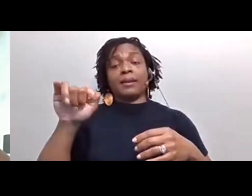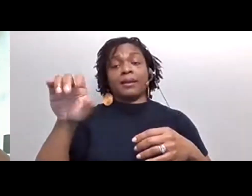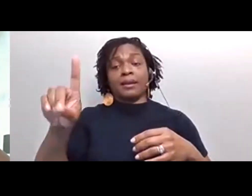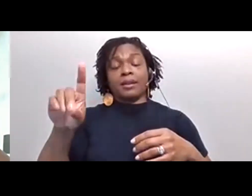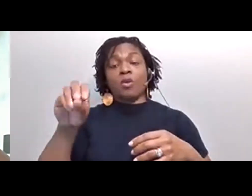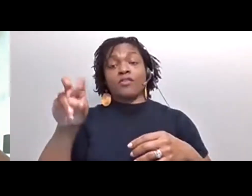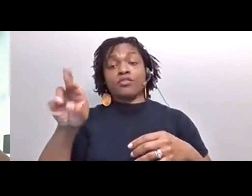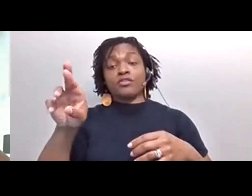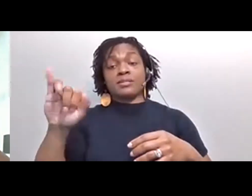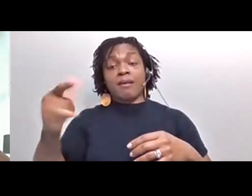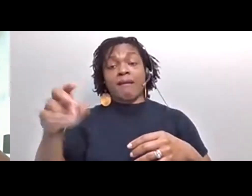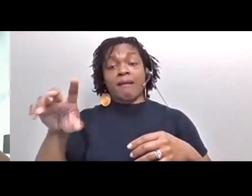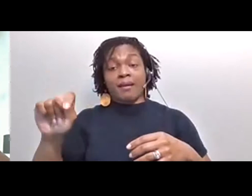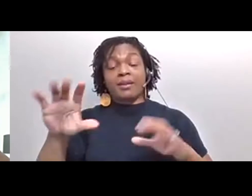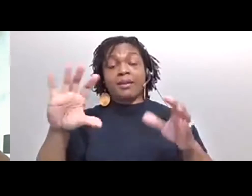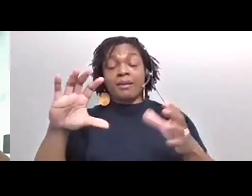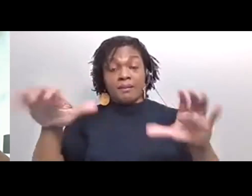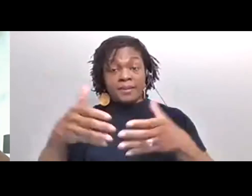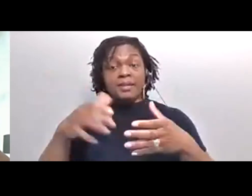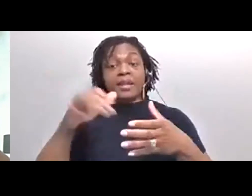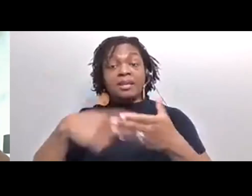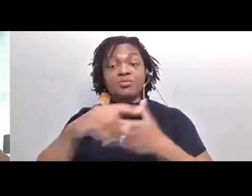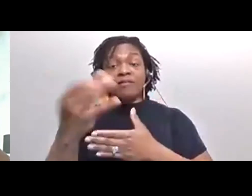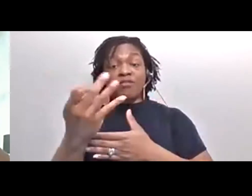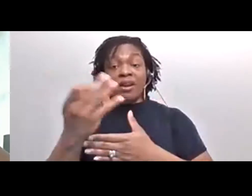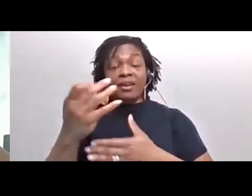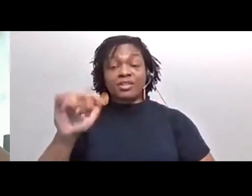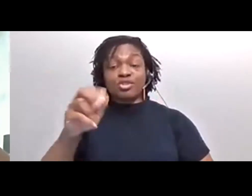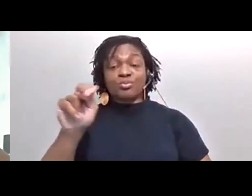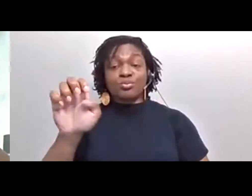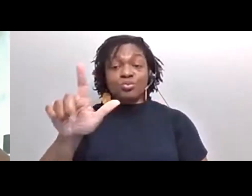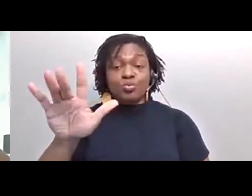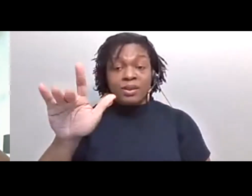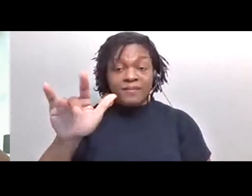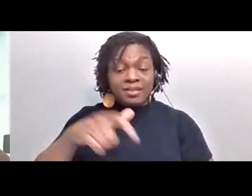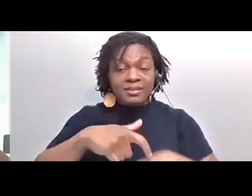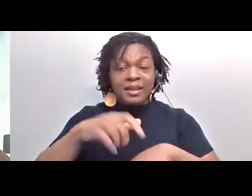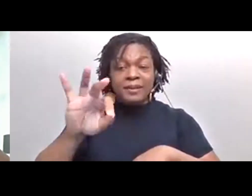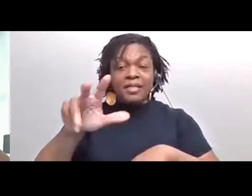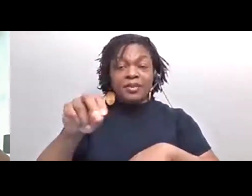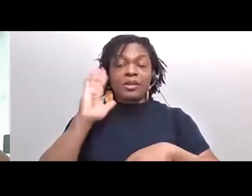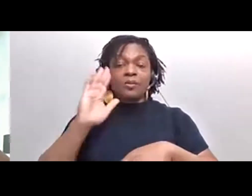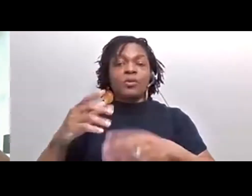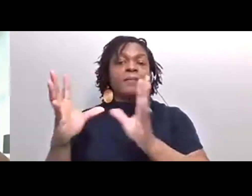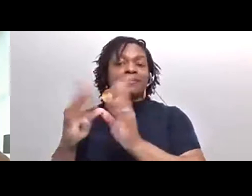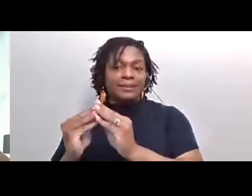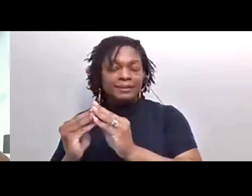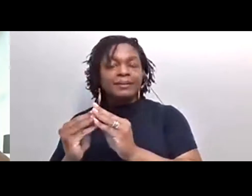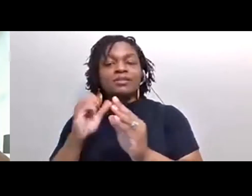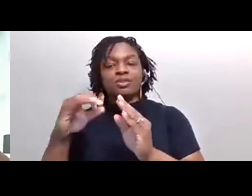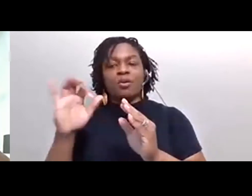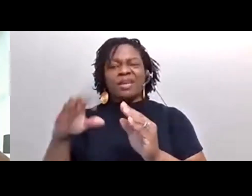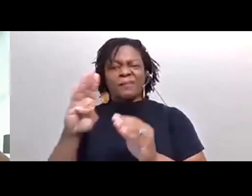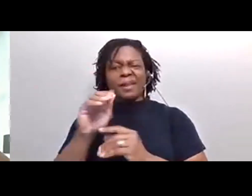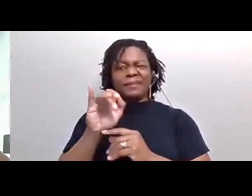next Friday, June 25th. I believe it's at 9:30 to discuss ongoing issues with service